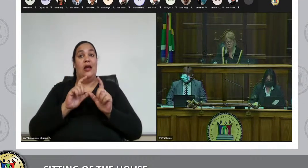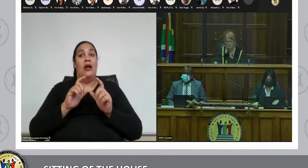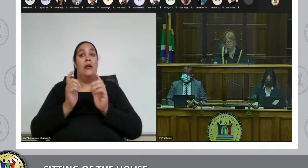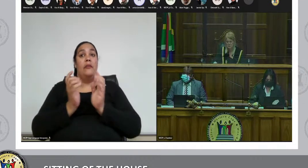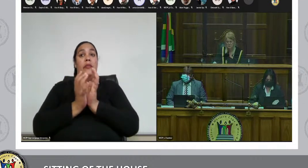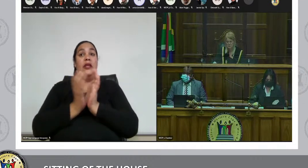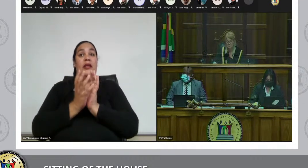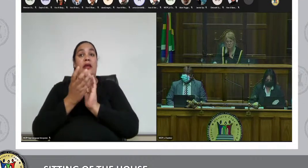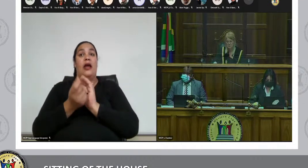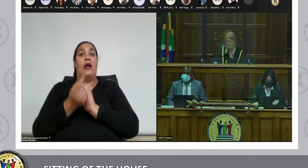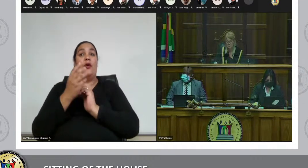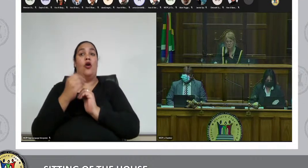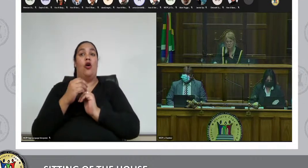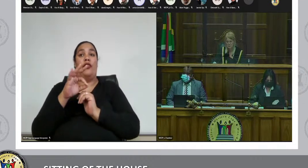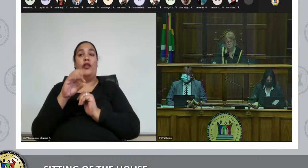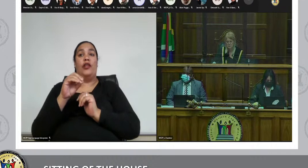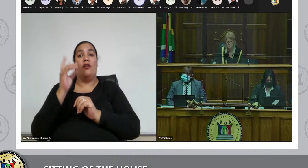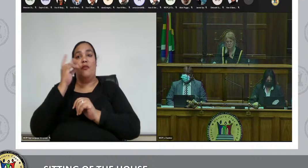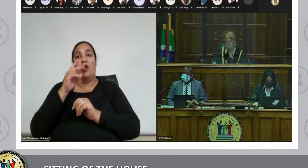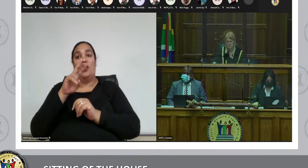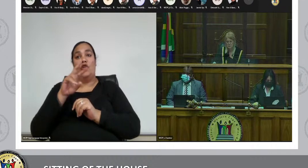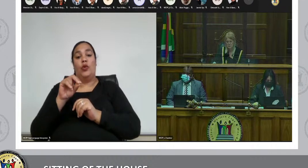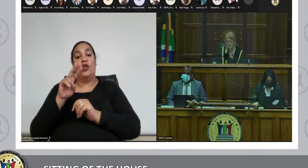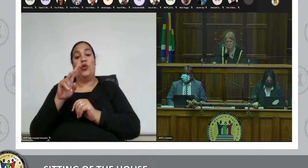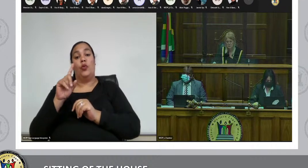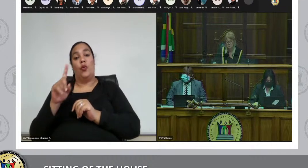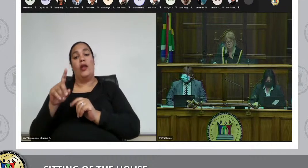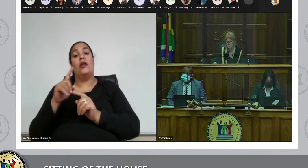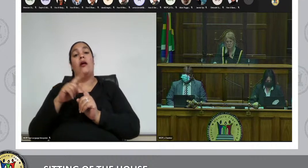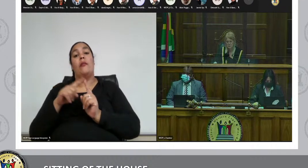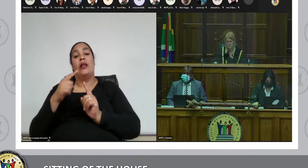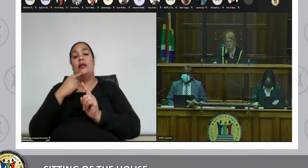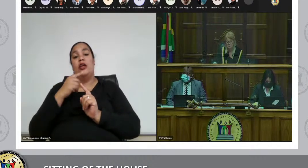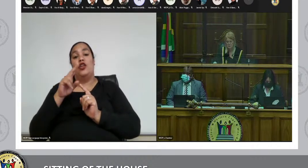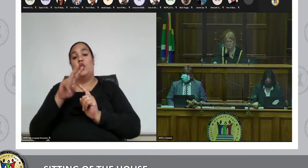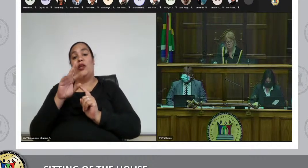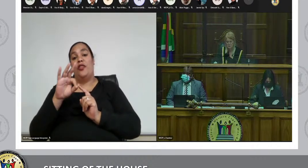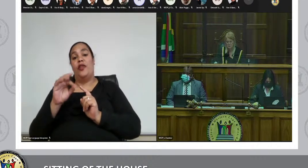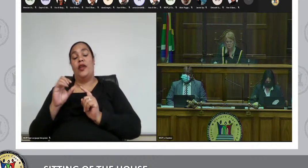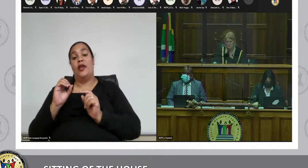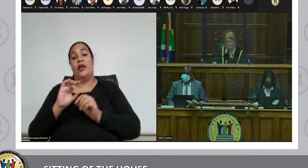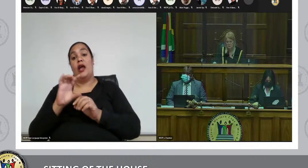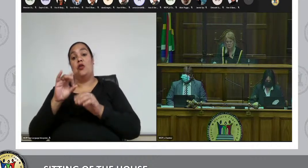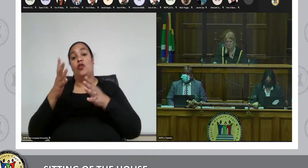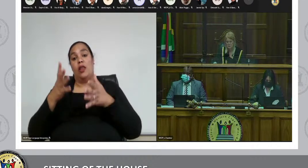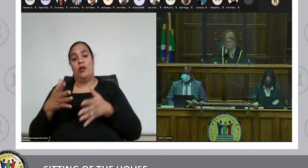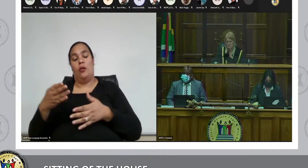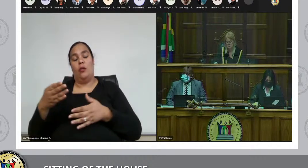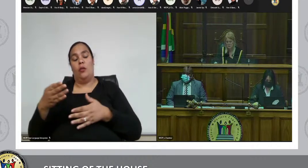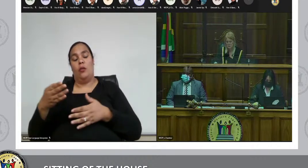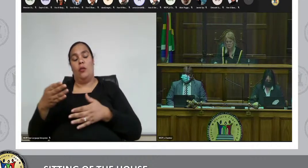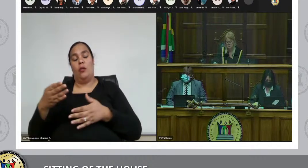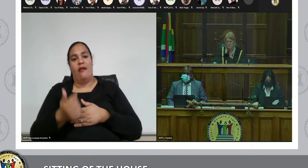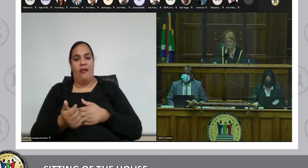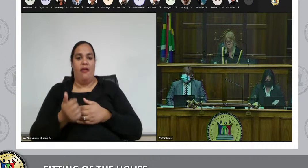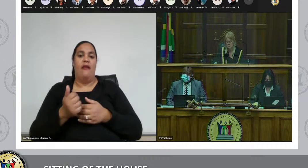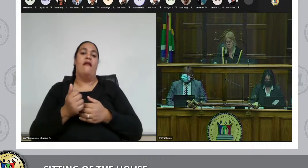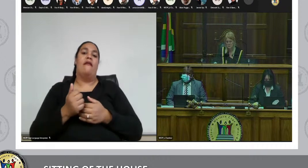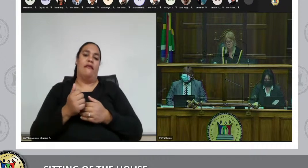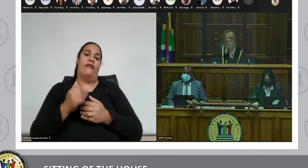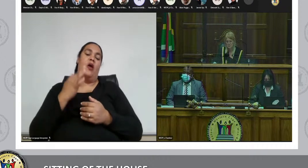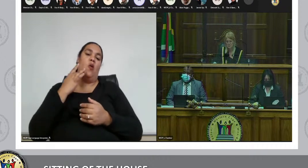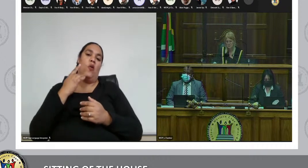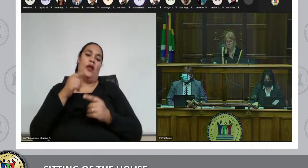on 30th of March 2021 reflects that 23 councillors were present at the commencement of